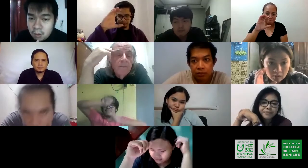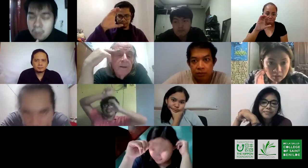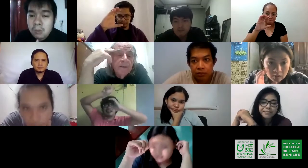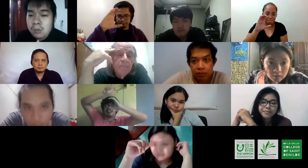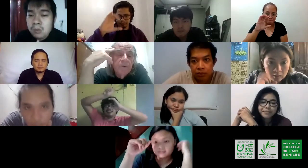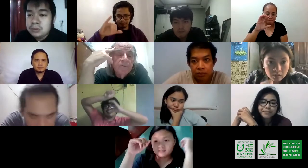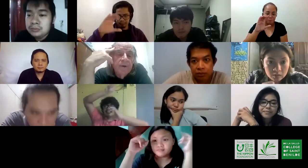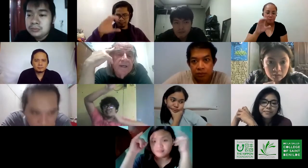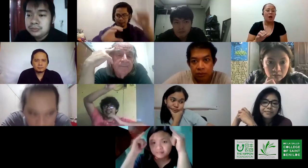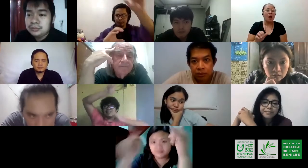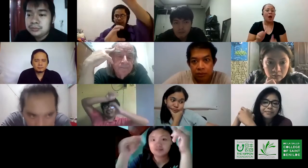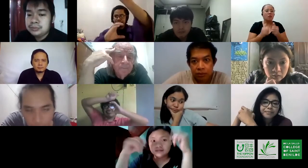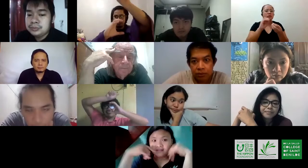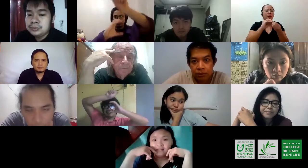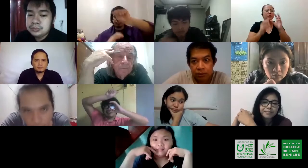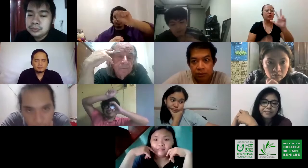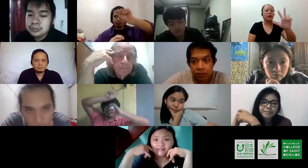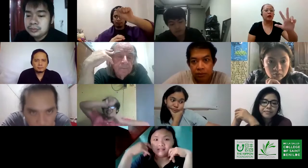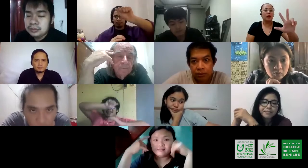What about number 3?